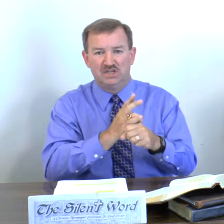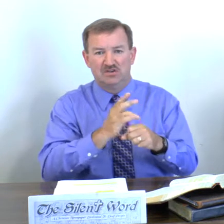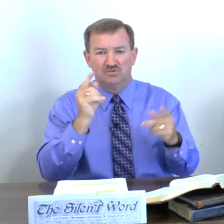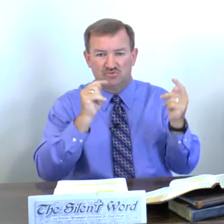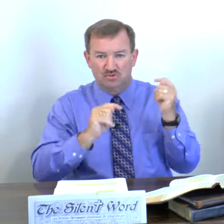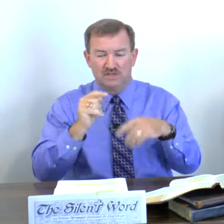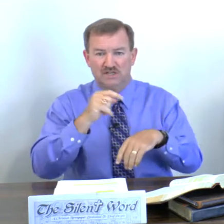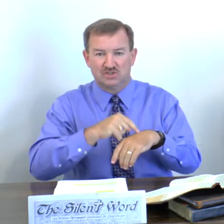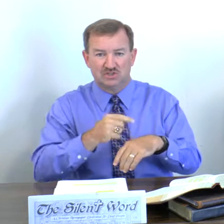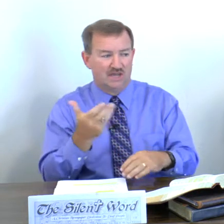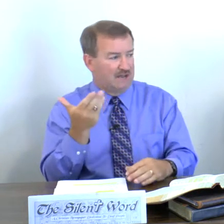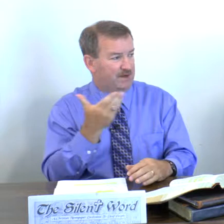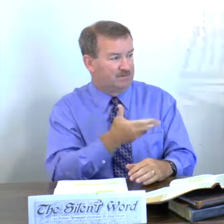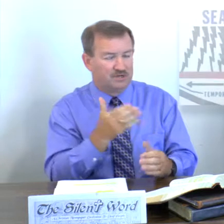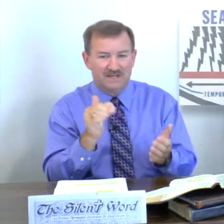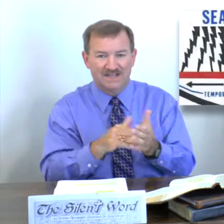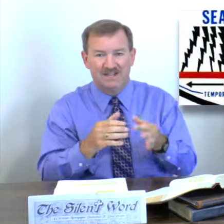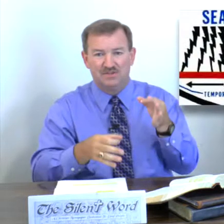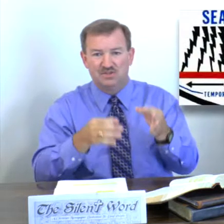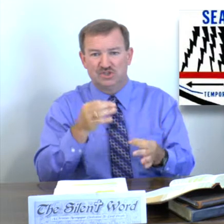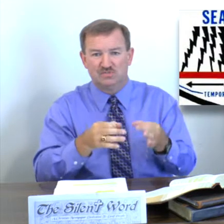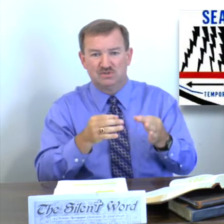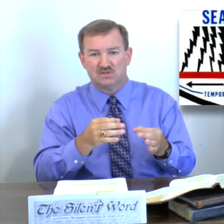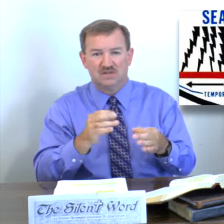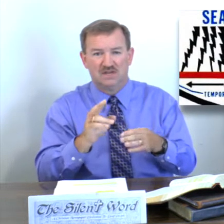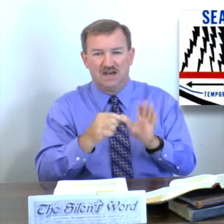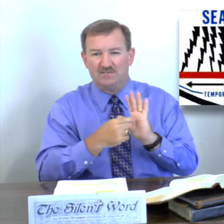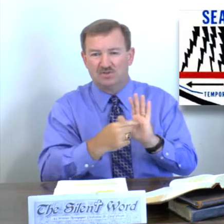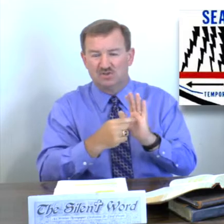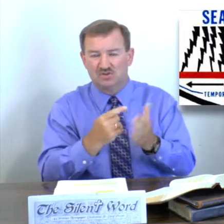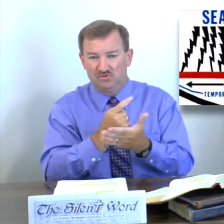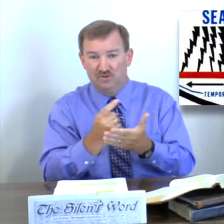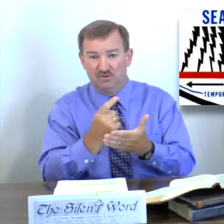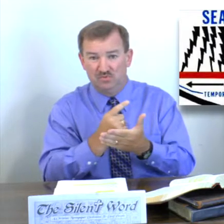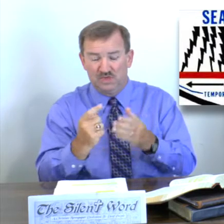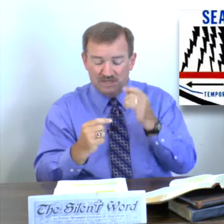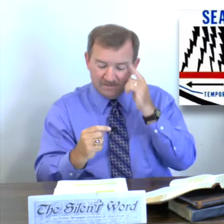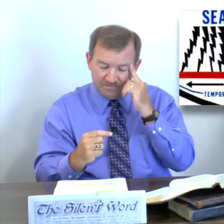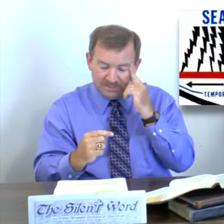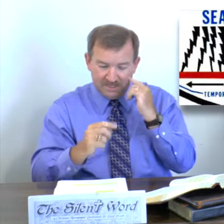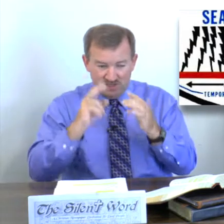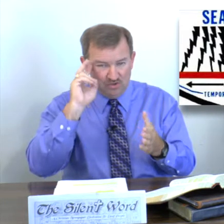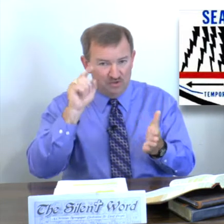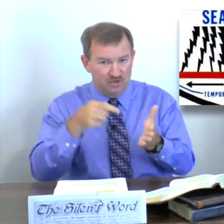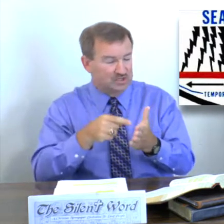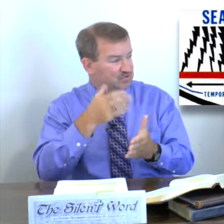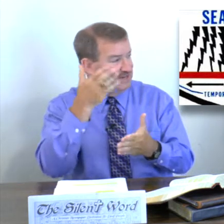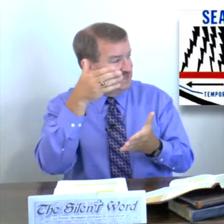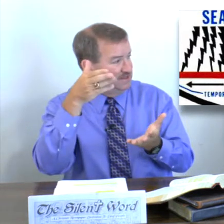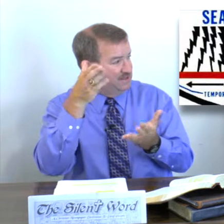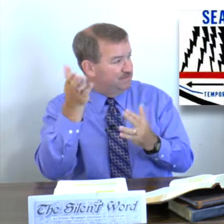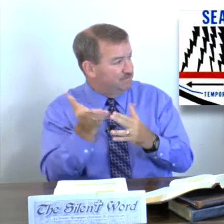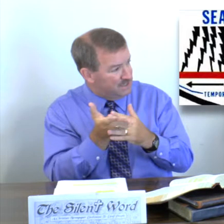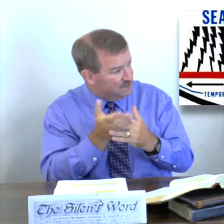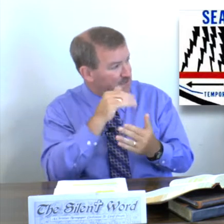seven-year tribulation time. I'll put again the judgments I've been showing you every week. You'll notice right in the middle of